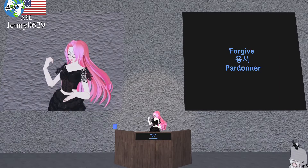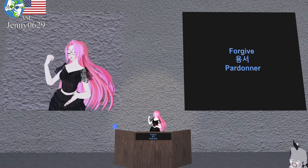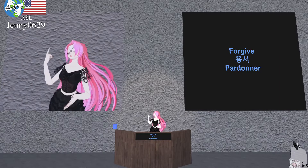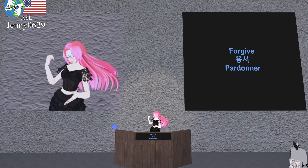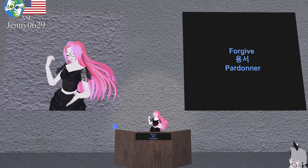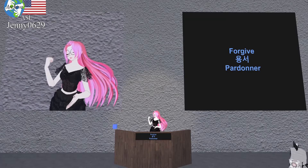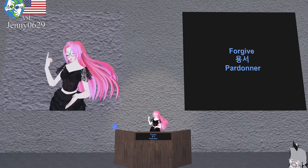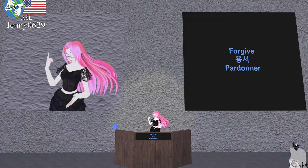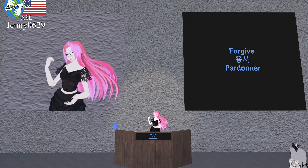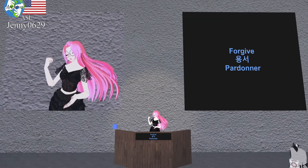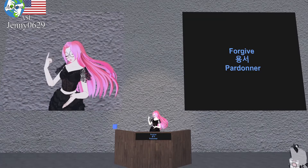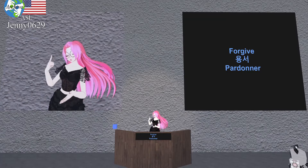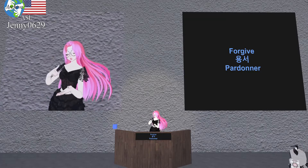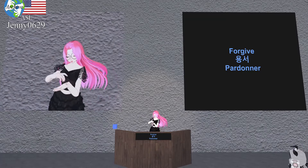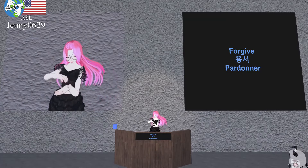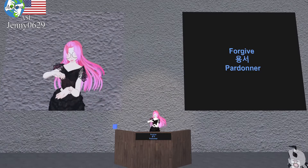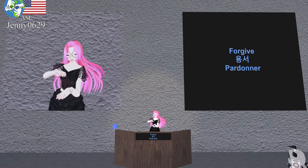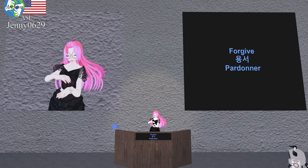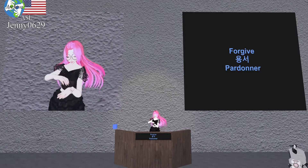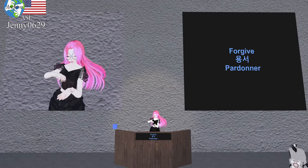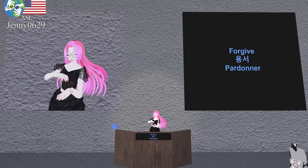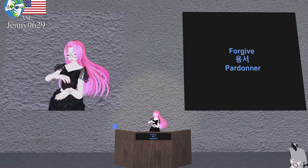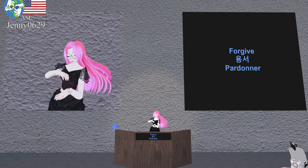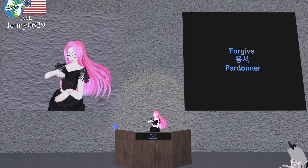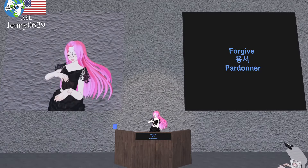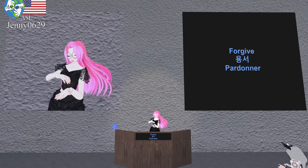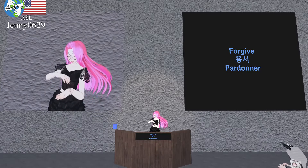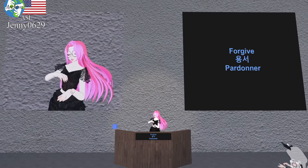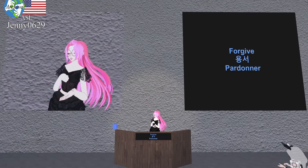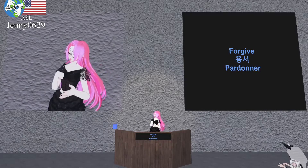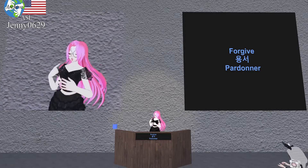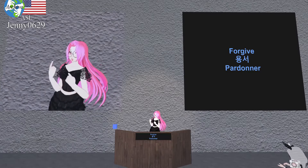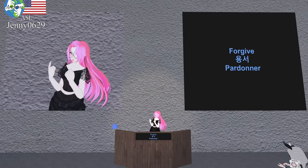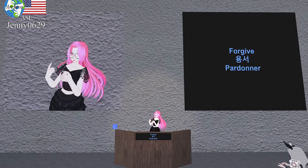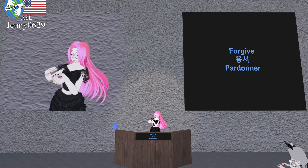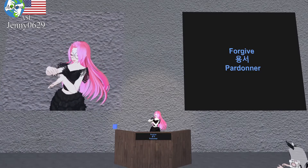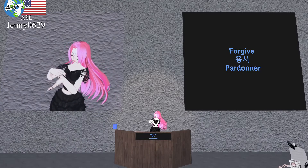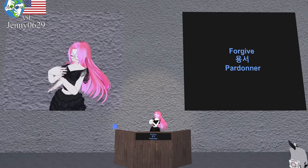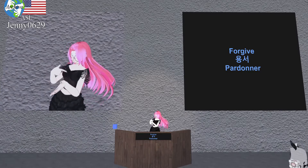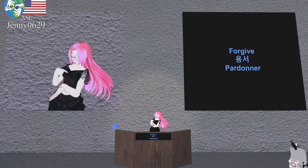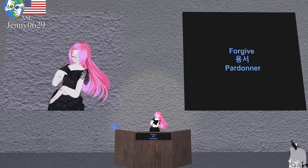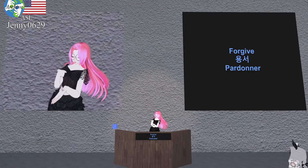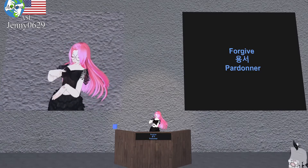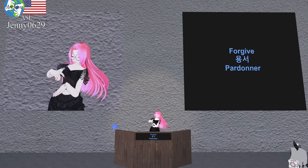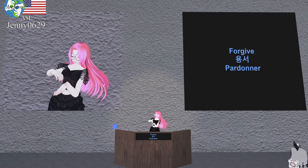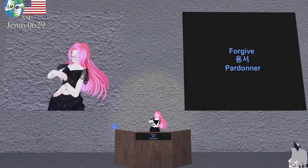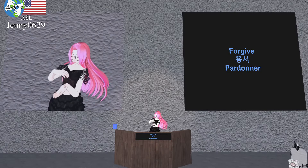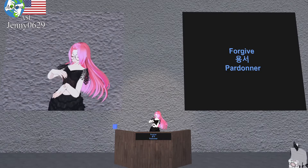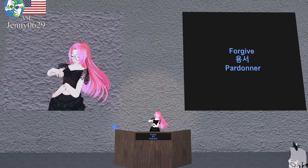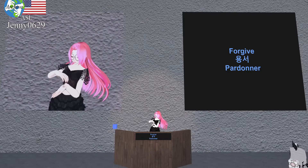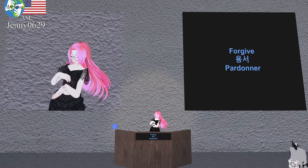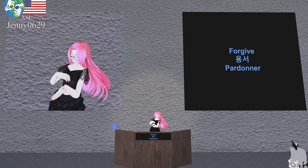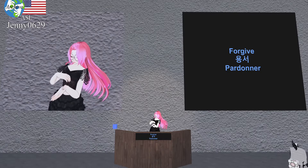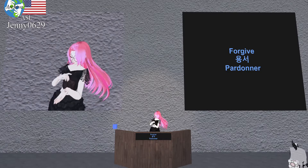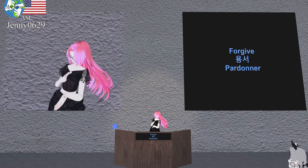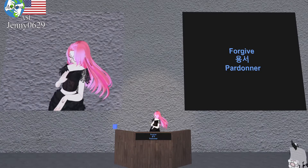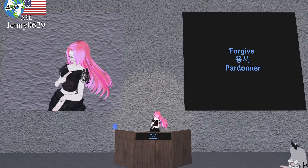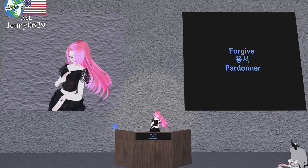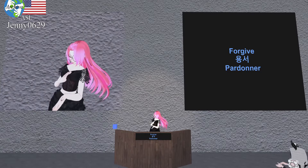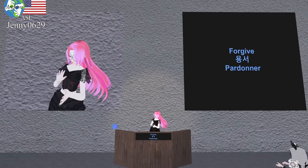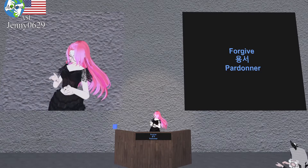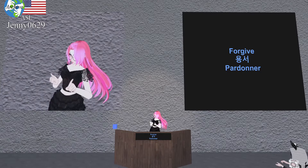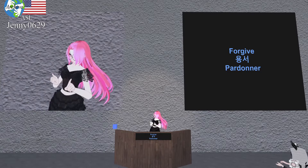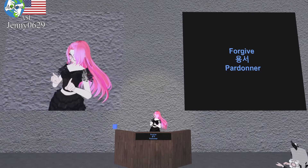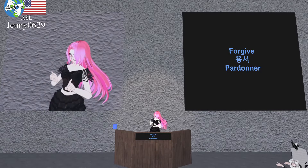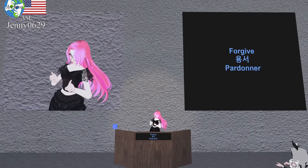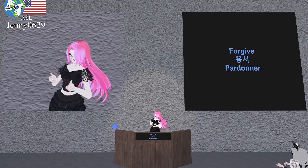You do it forward? Yeah, so he's saying forward and slowly. I do it towards myself. Is that